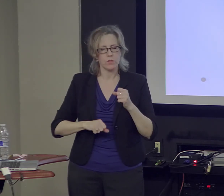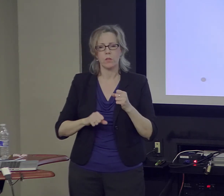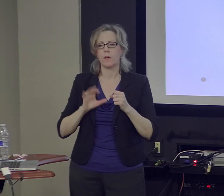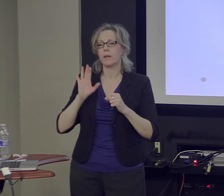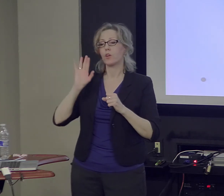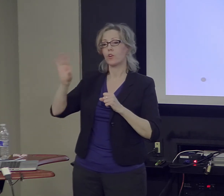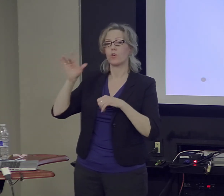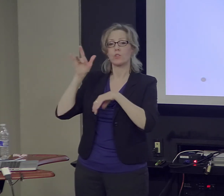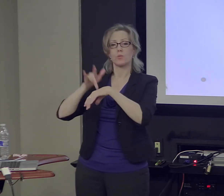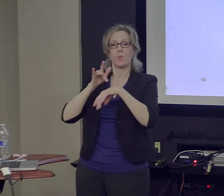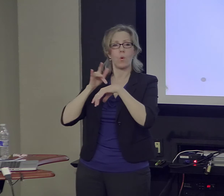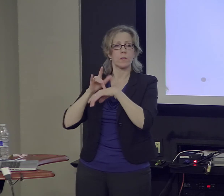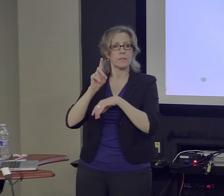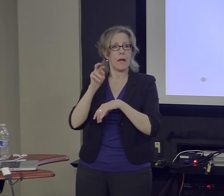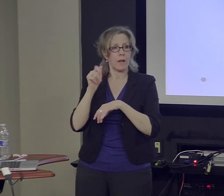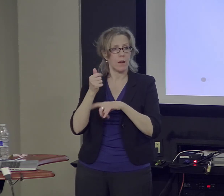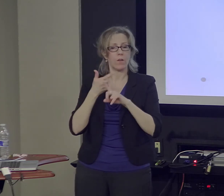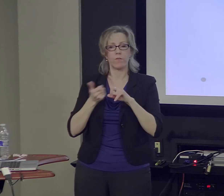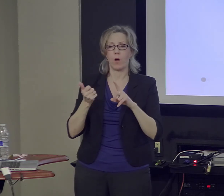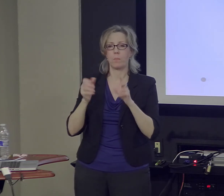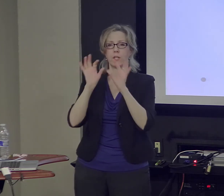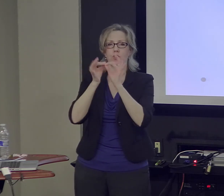described a lot about the structure of the language.